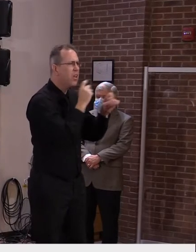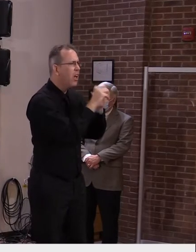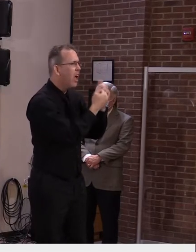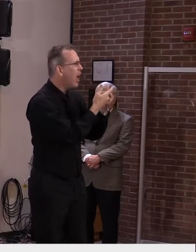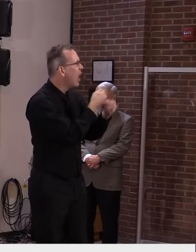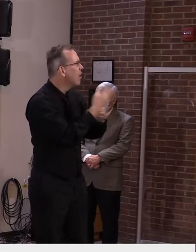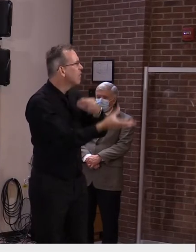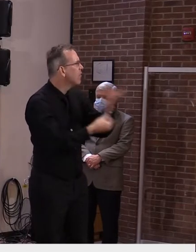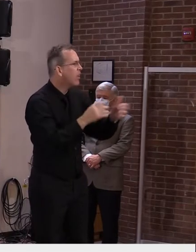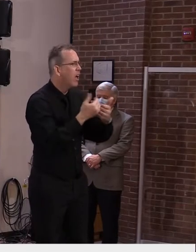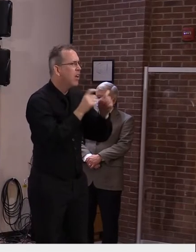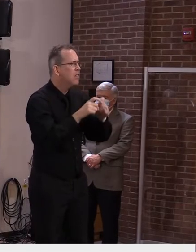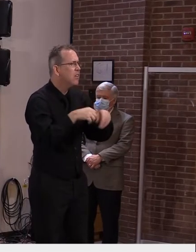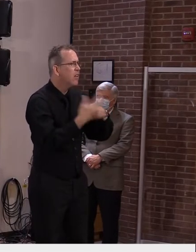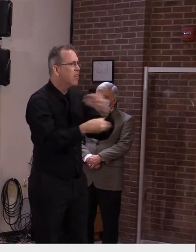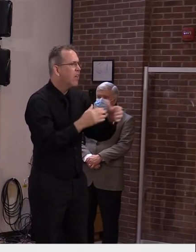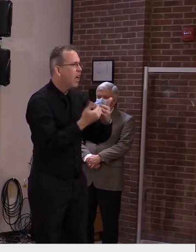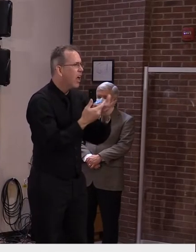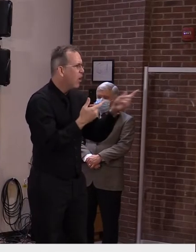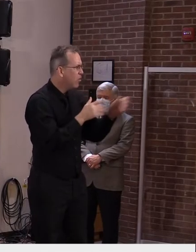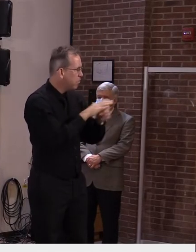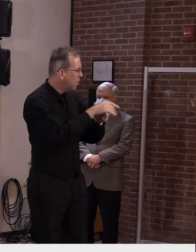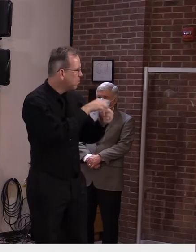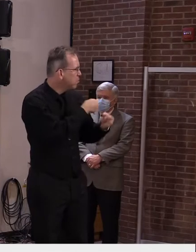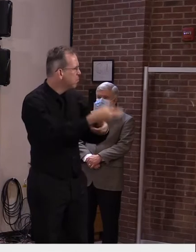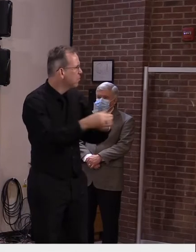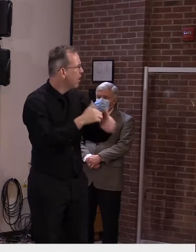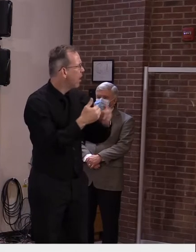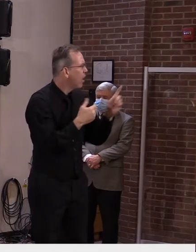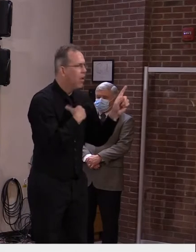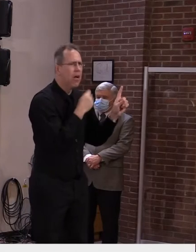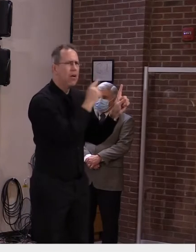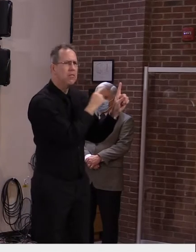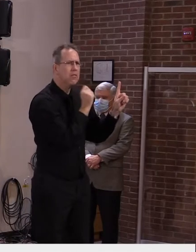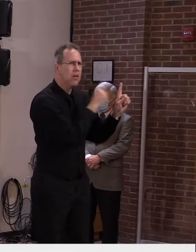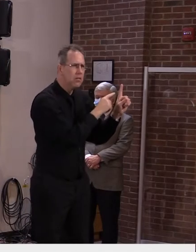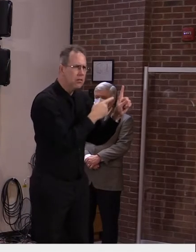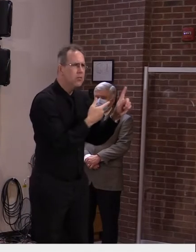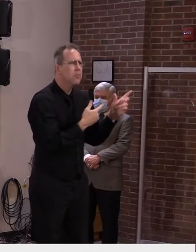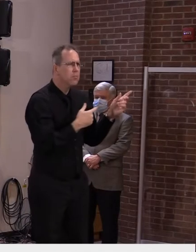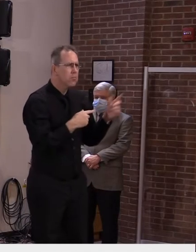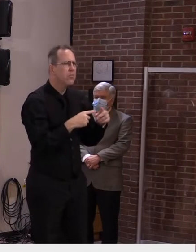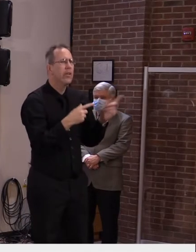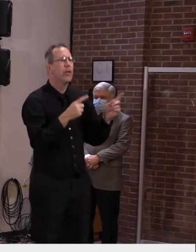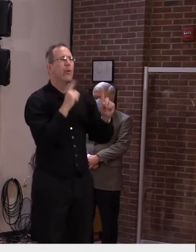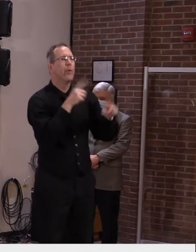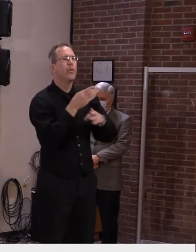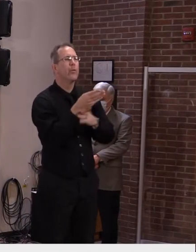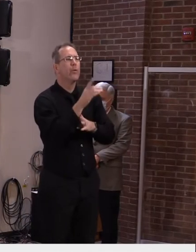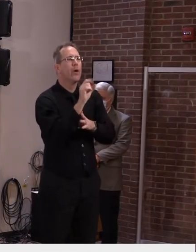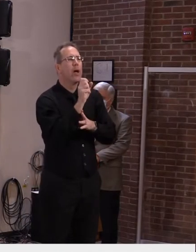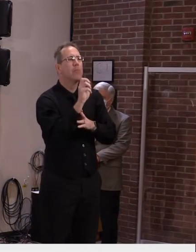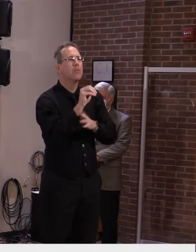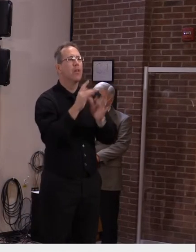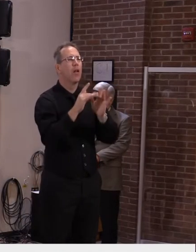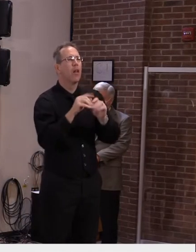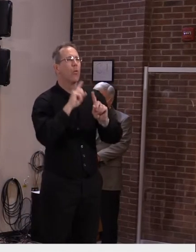the vast number of tests available through Amazon. So we're exploring that. There are